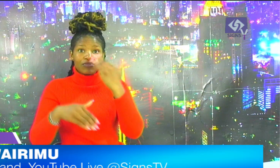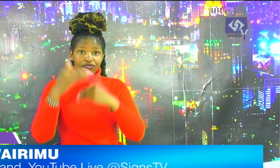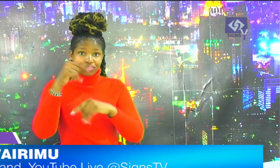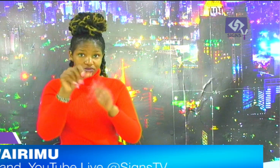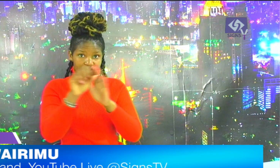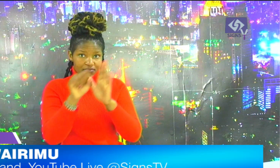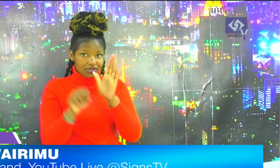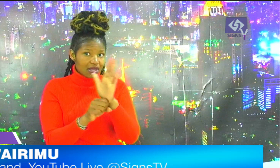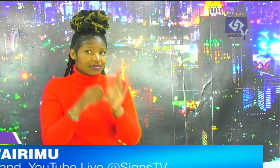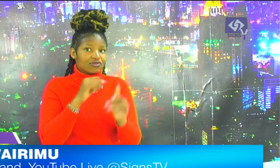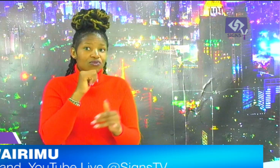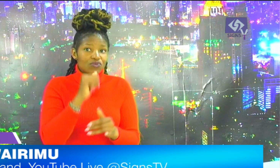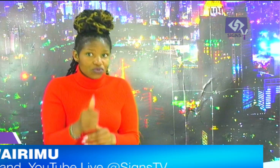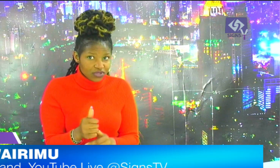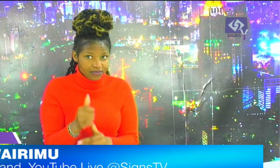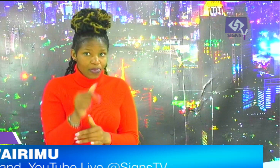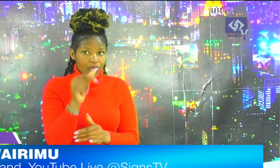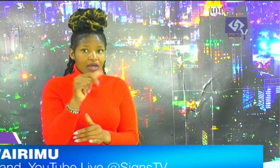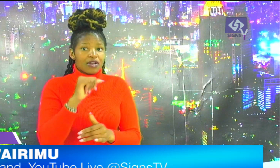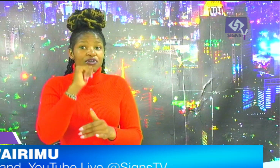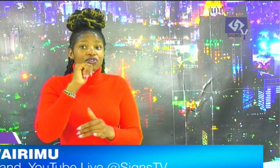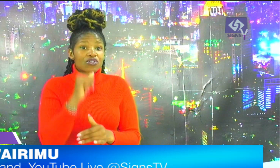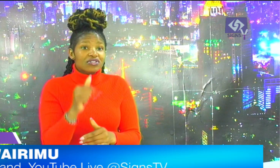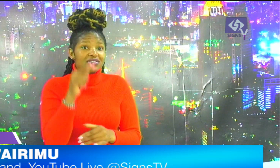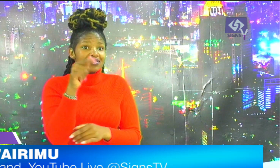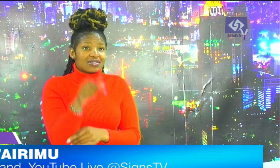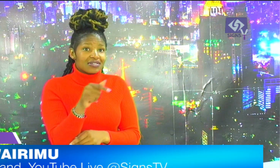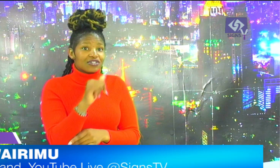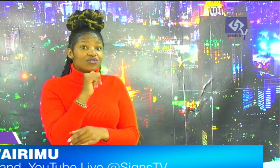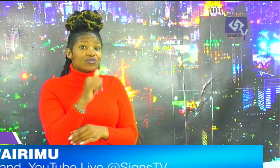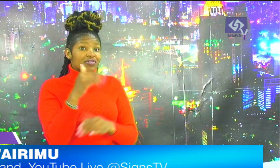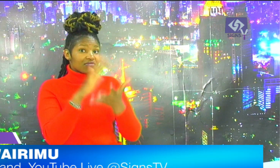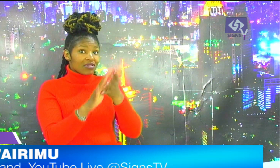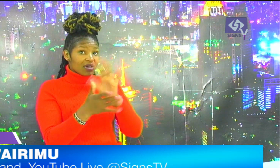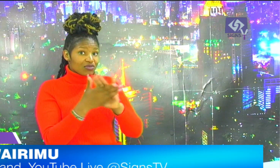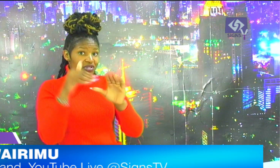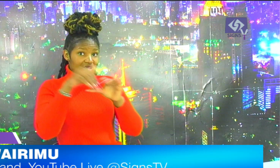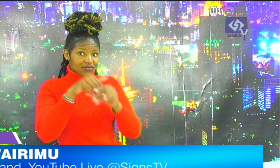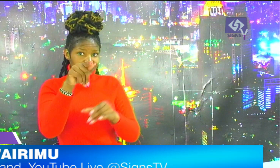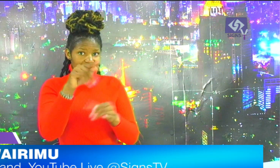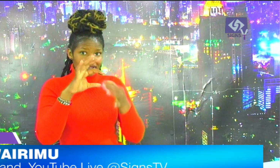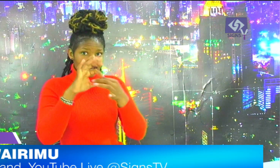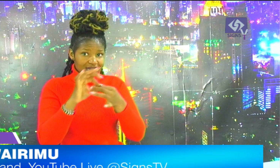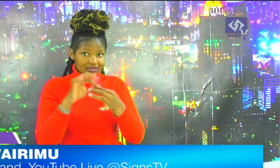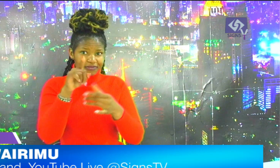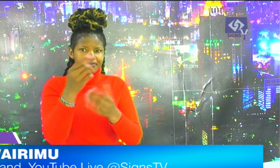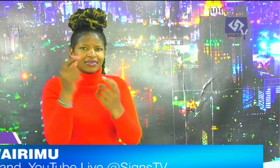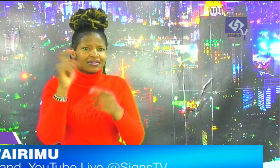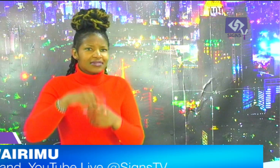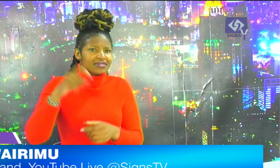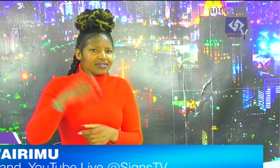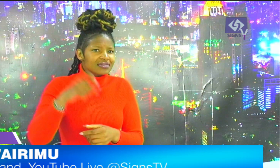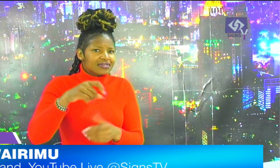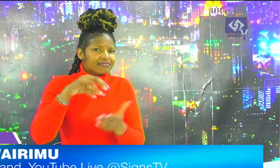best performing subject was not considered, if not within the clusters,